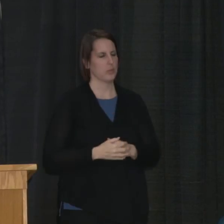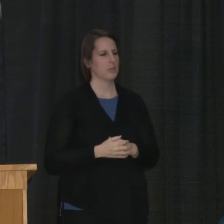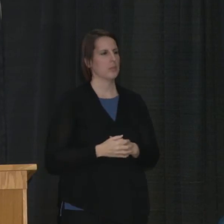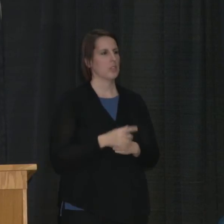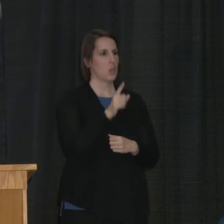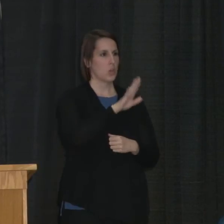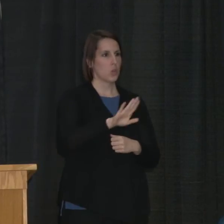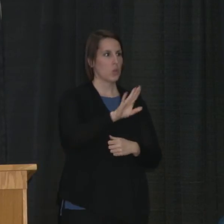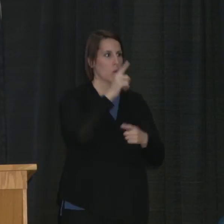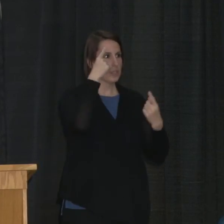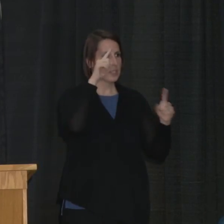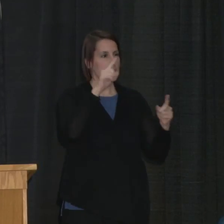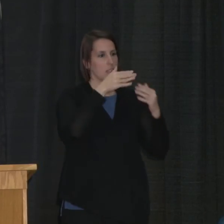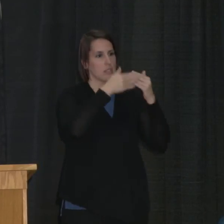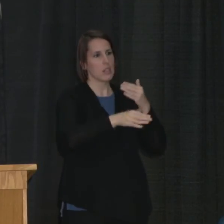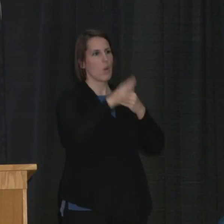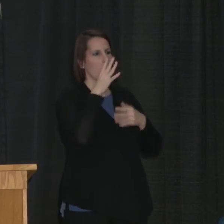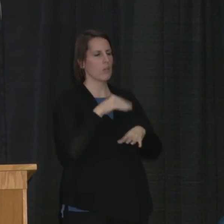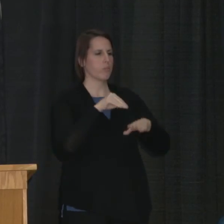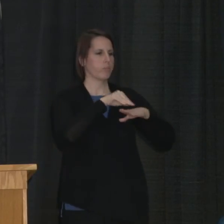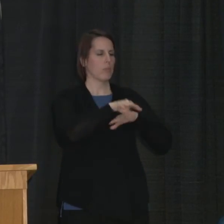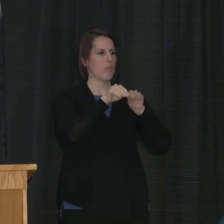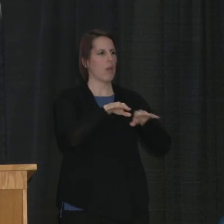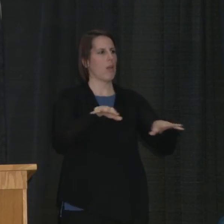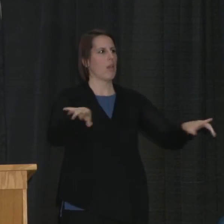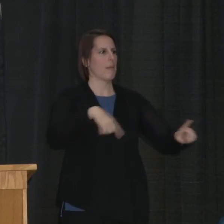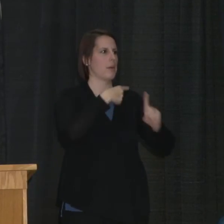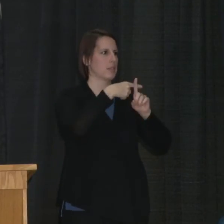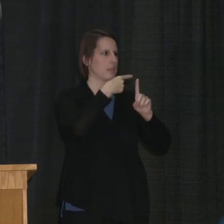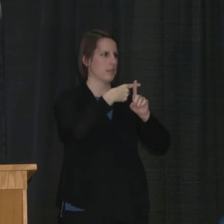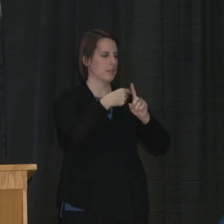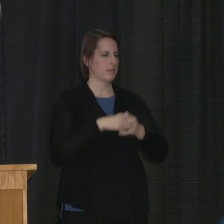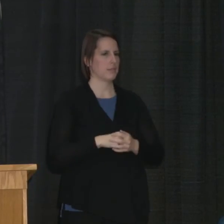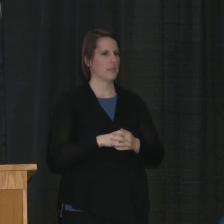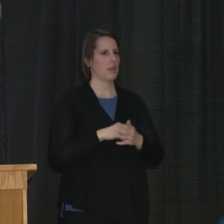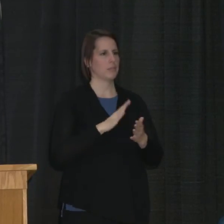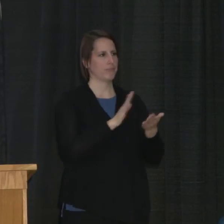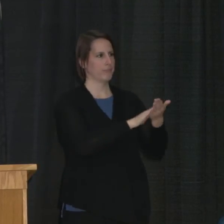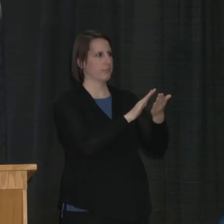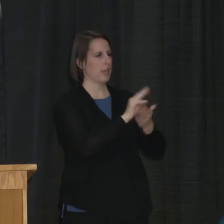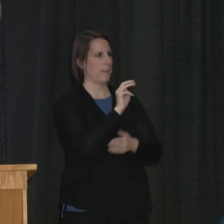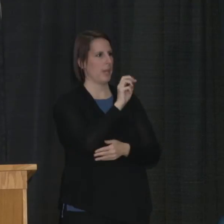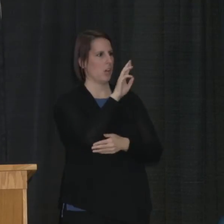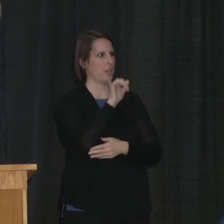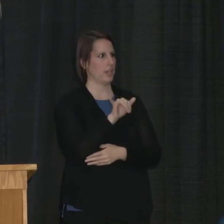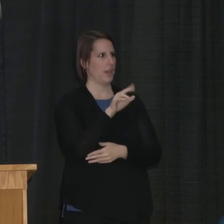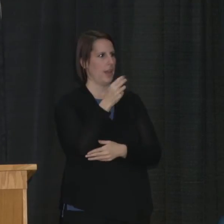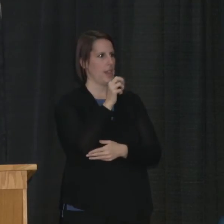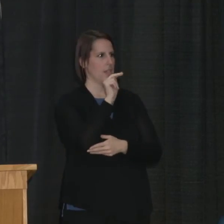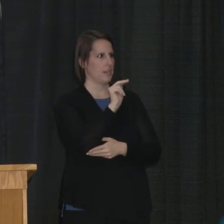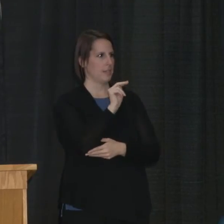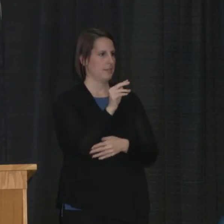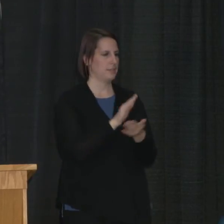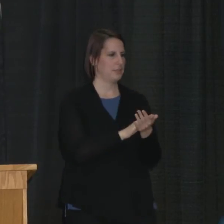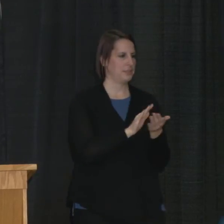the future of healthcare." Now please join me in welcoming Mary Helen to the podium.